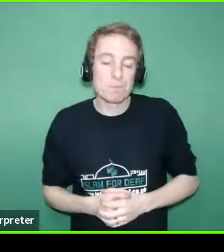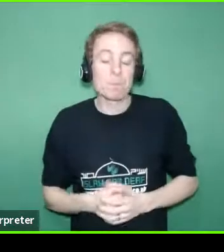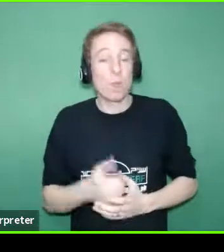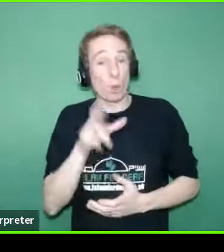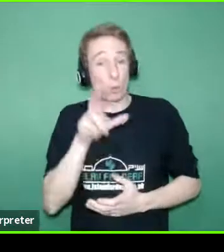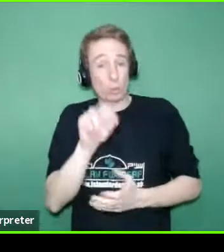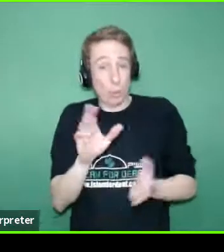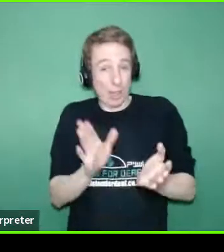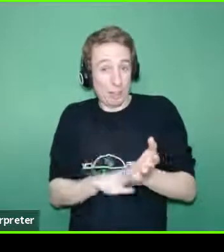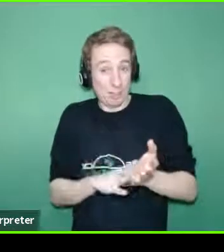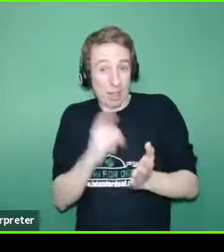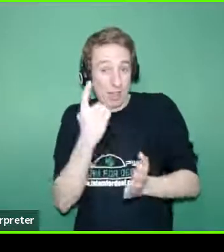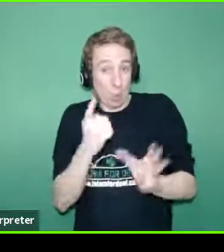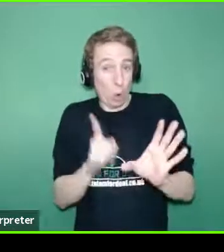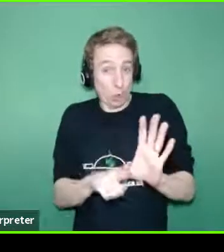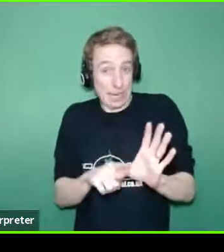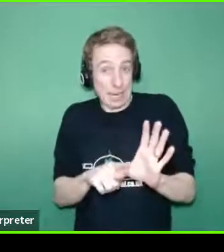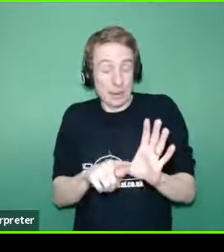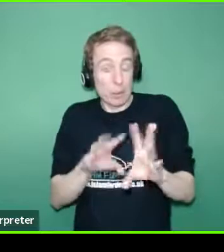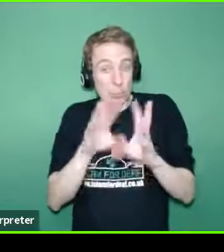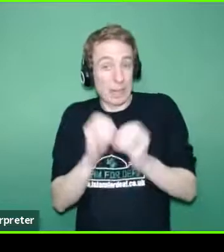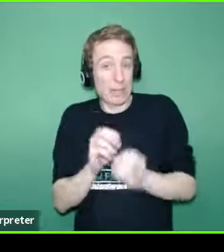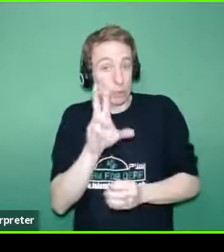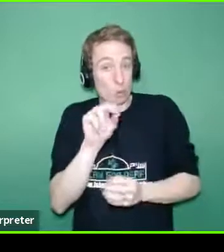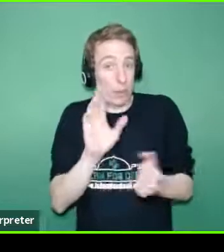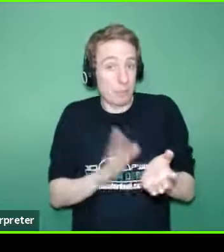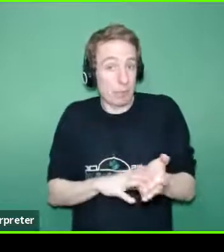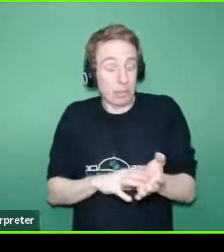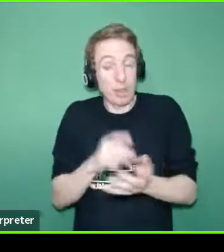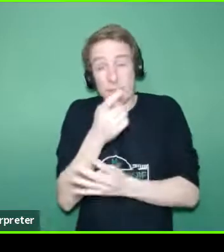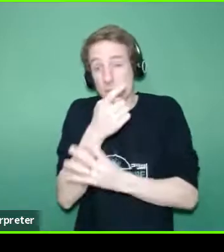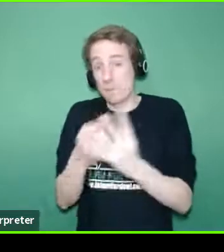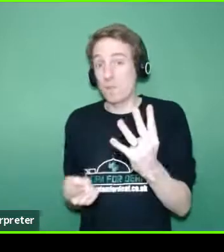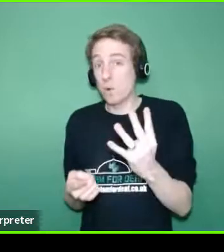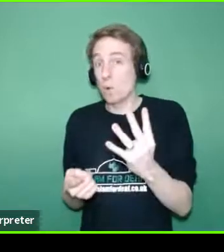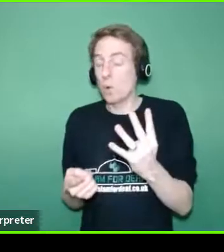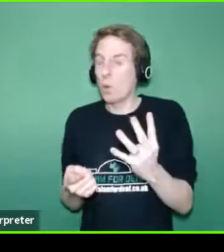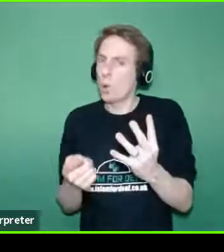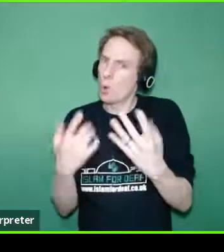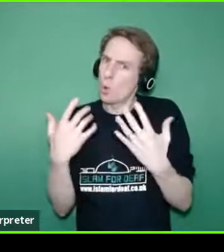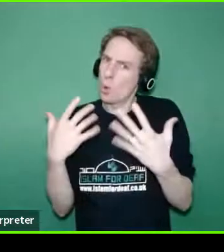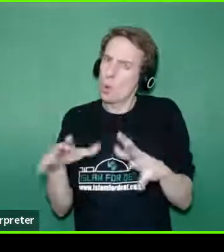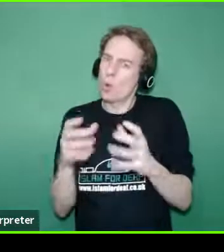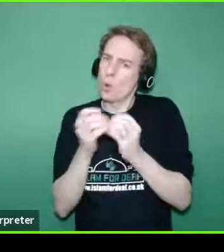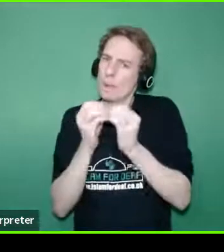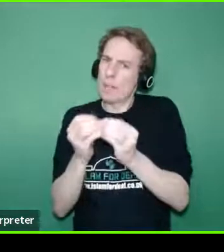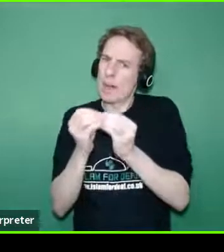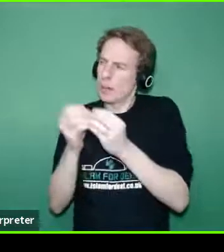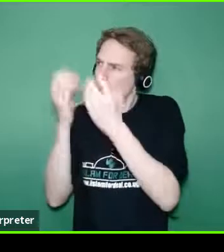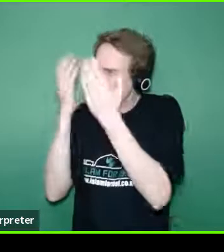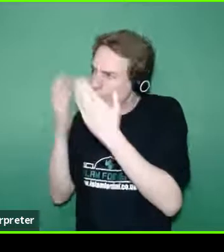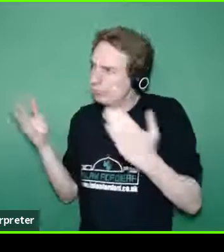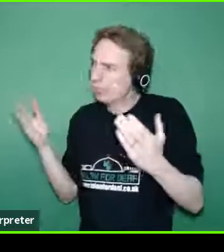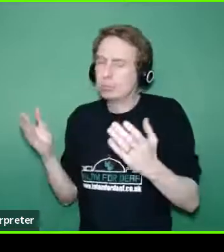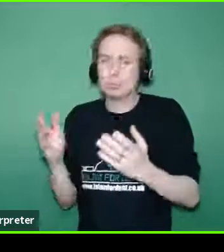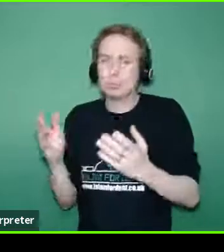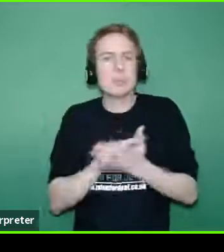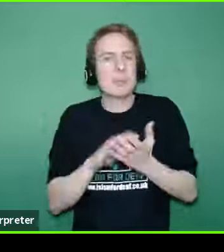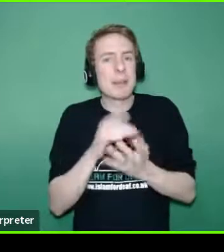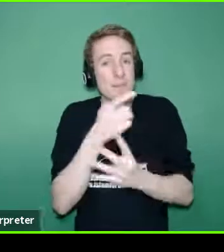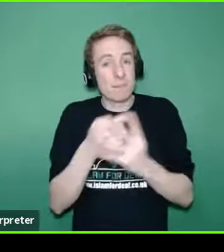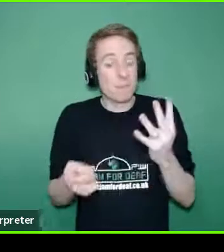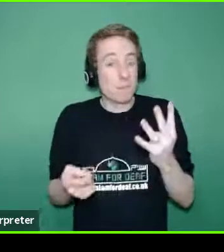have sanctity. And the meaning of this is that there is no killing that was allowed in them. 3 of these 4